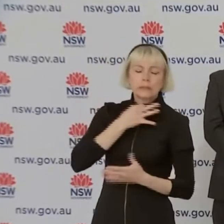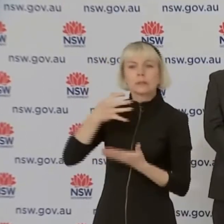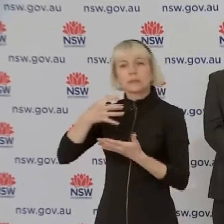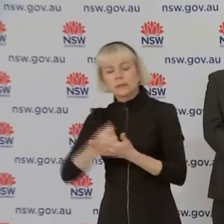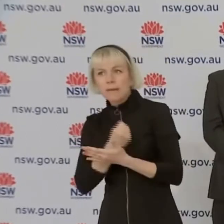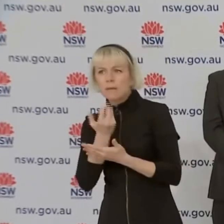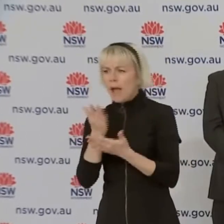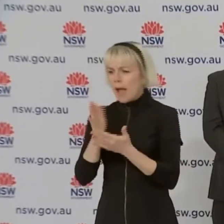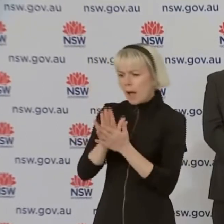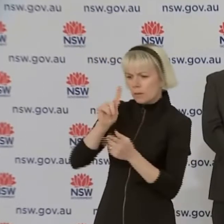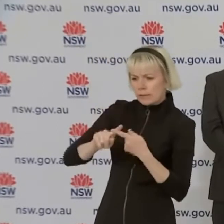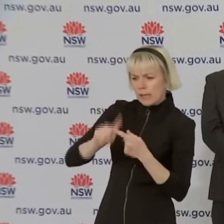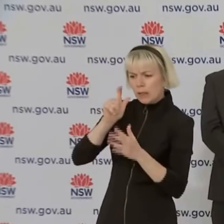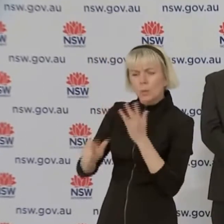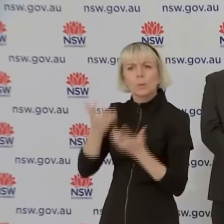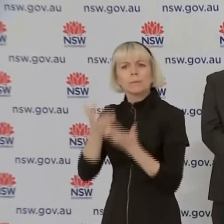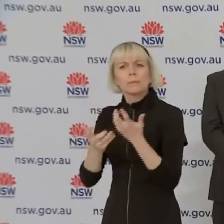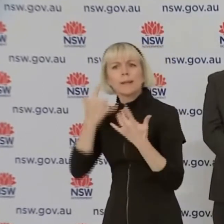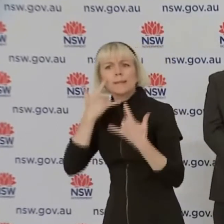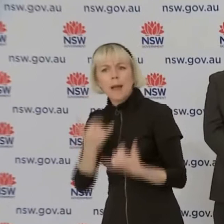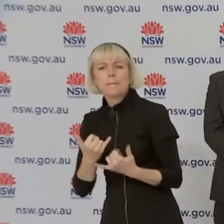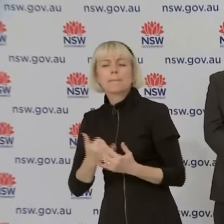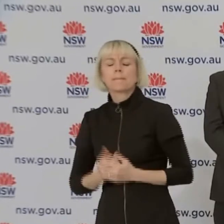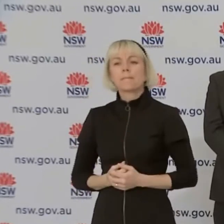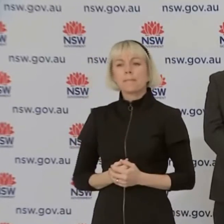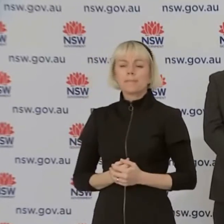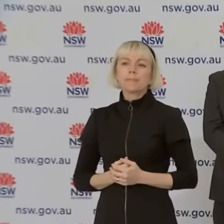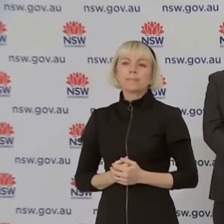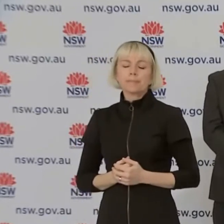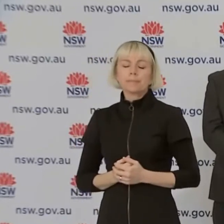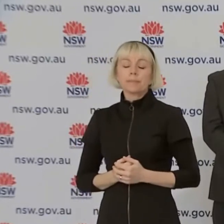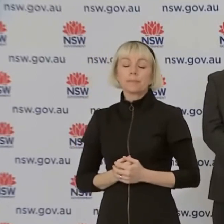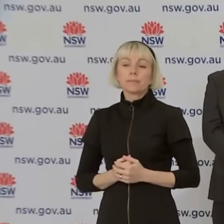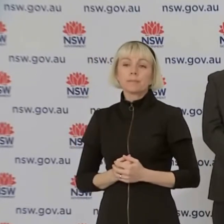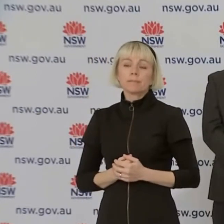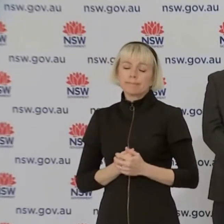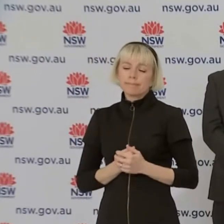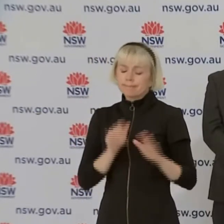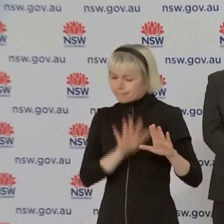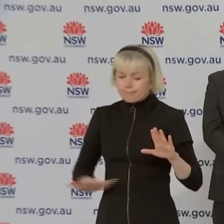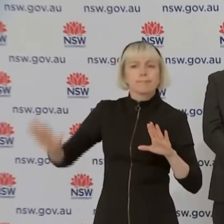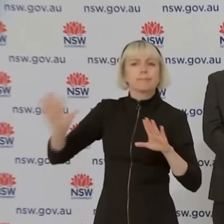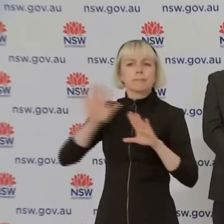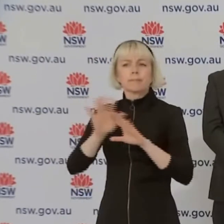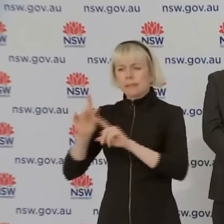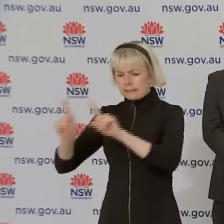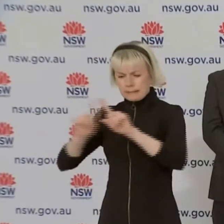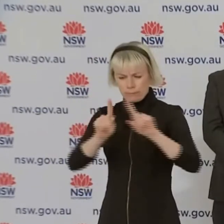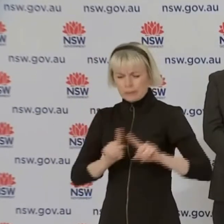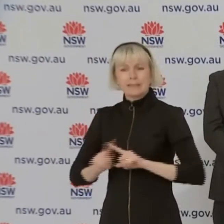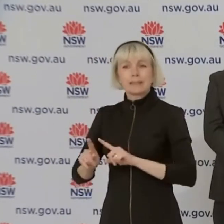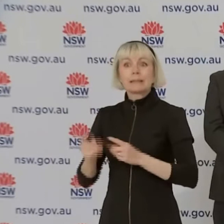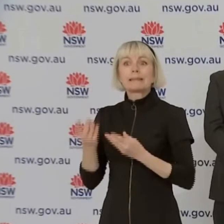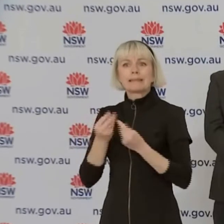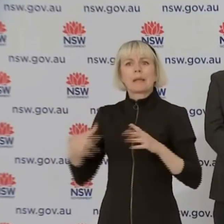different parts of Greater Sydney. As we've seen, it's both one silver lining, but also a negative, that obviously some parts of Greater